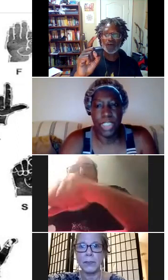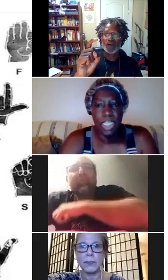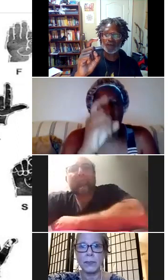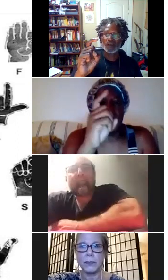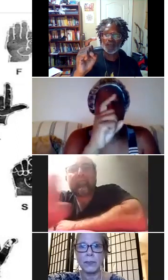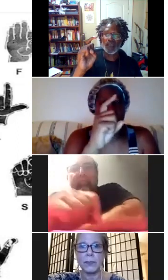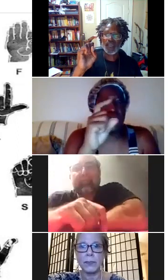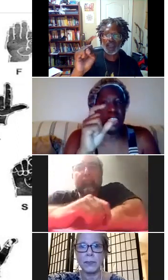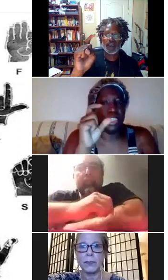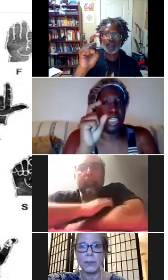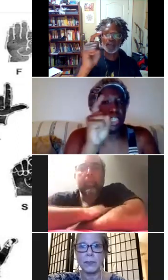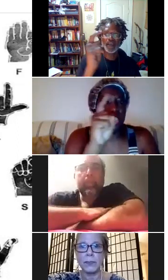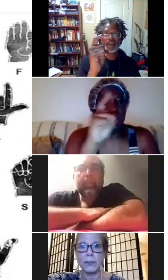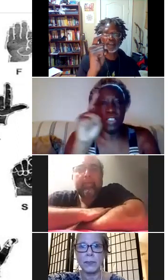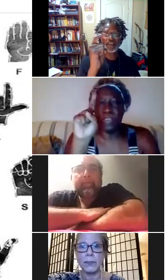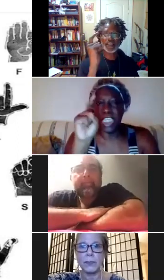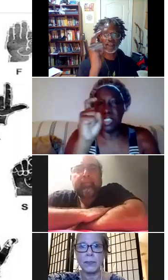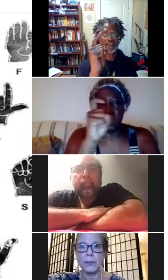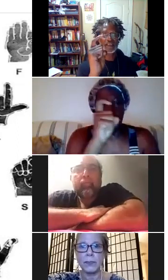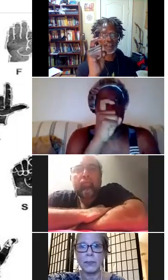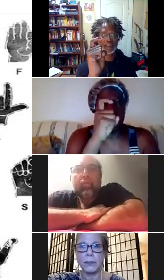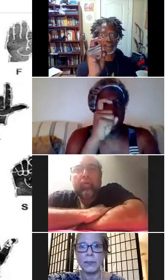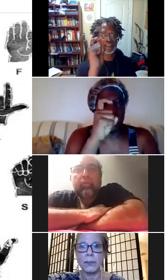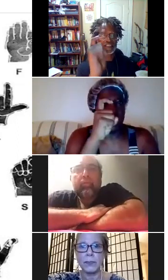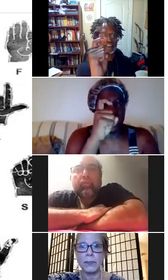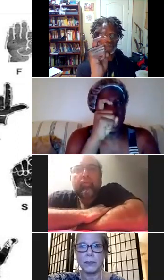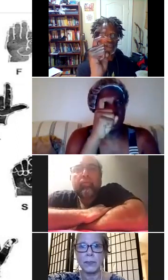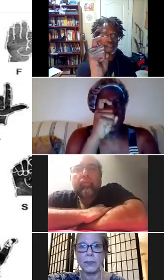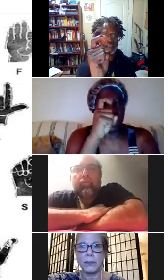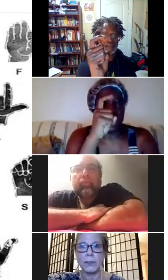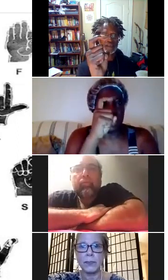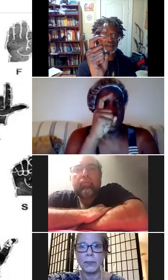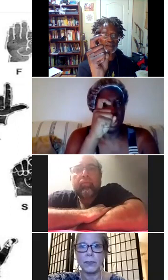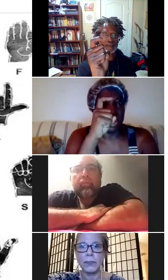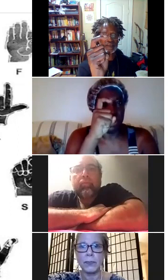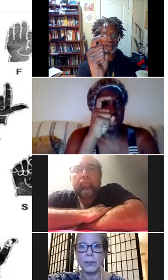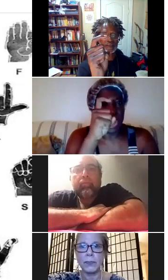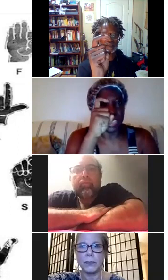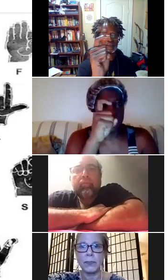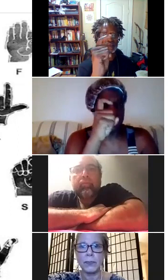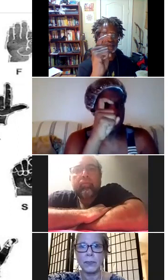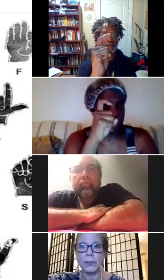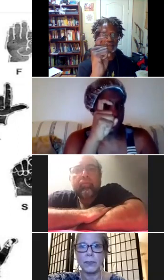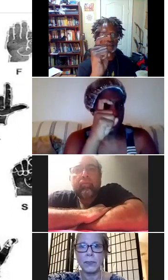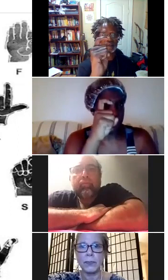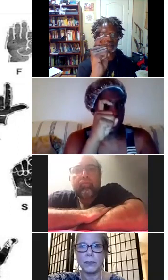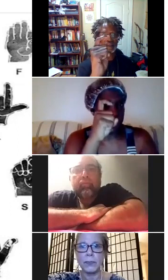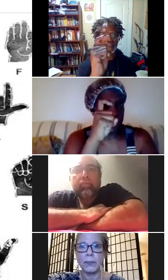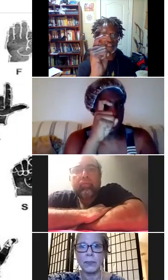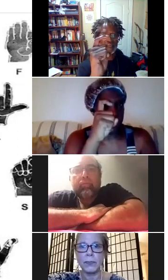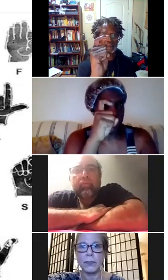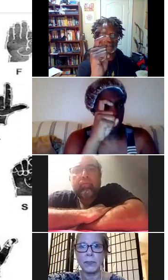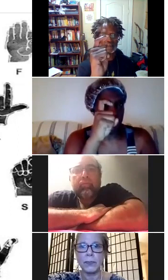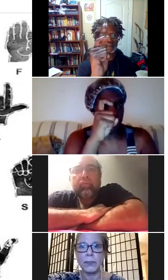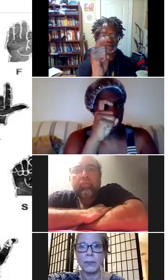Now, It's just it, closed it, fist, and it's this and it way, bent. Yes.